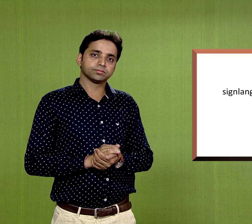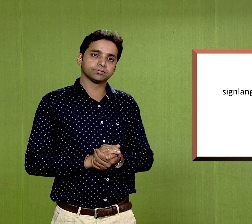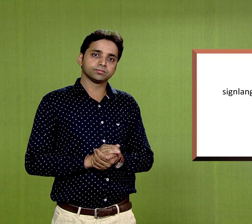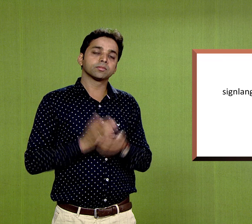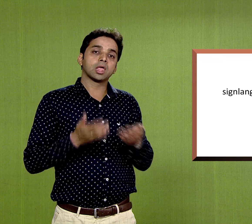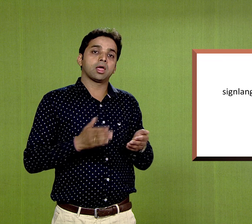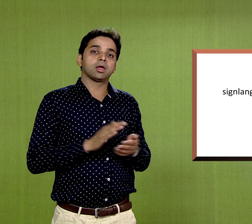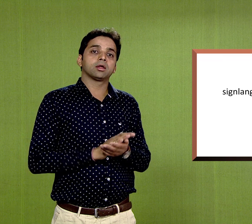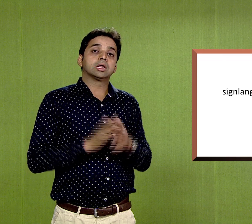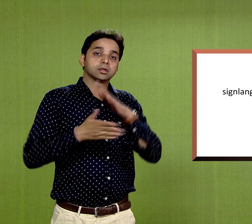at